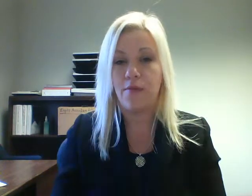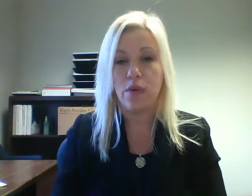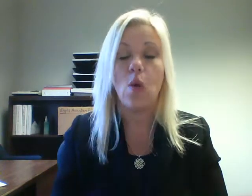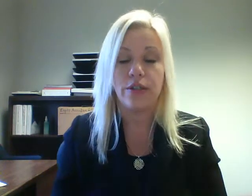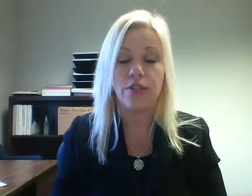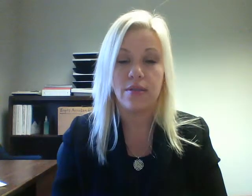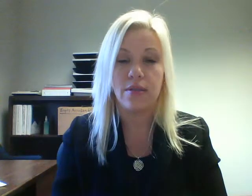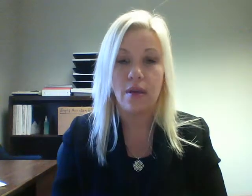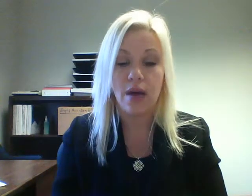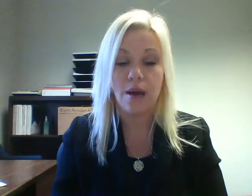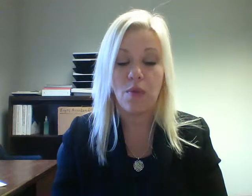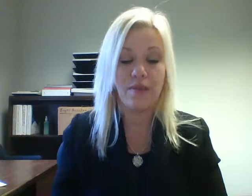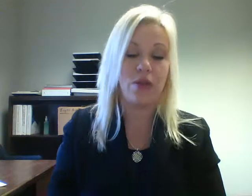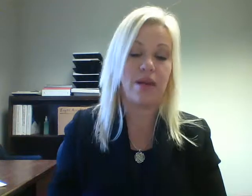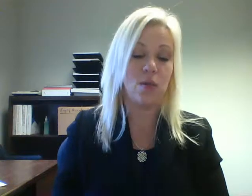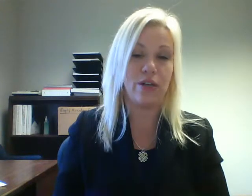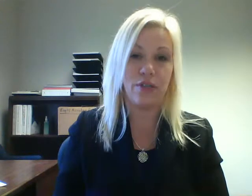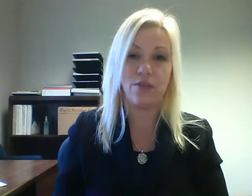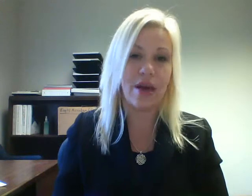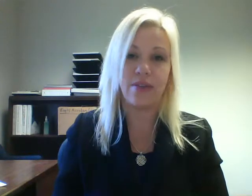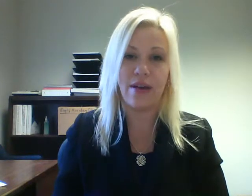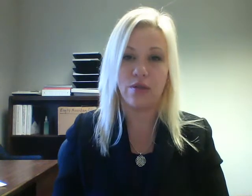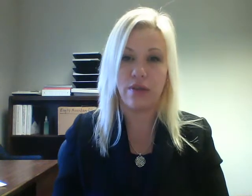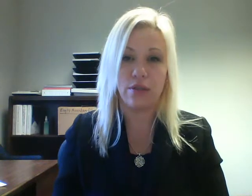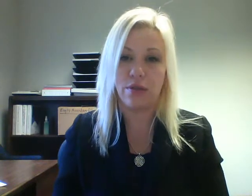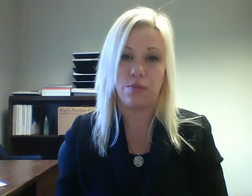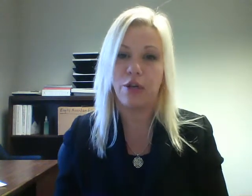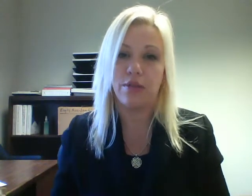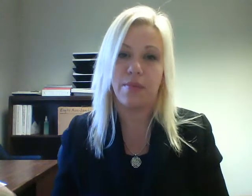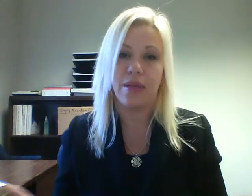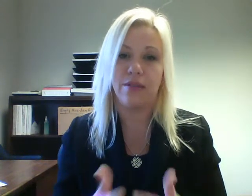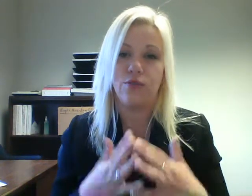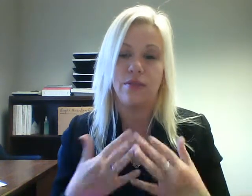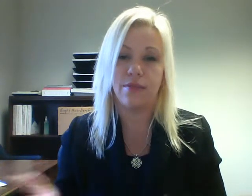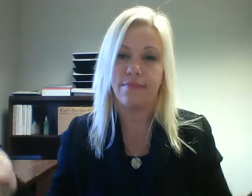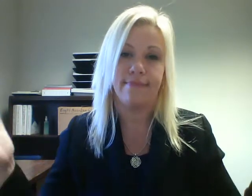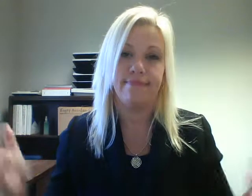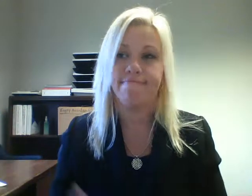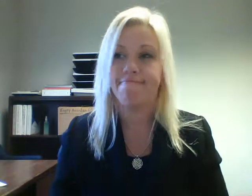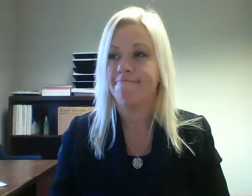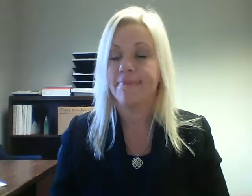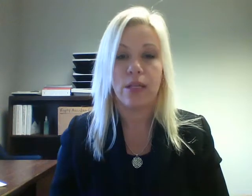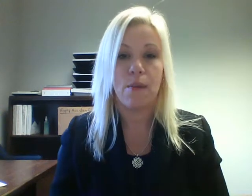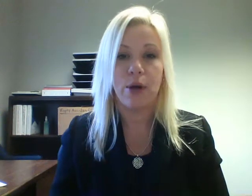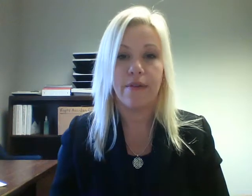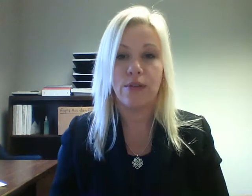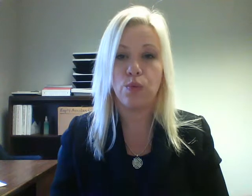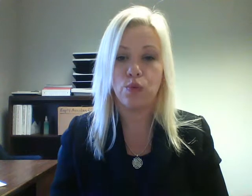for the questions, whenever you ask questions, you have to have those facial expressions. I mean, it's just part of the